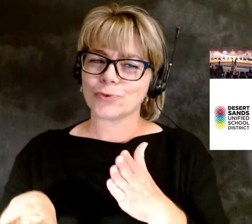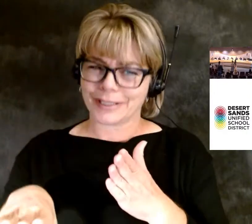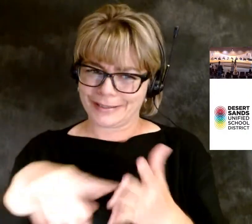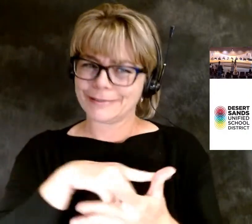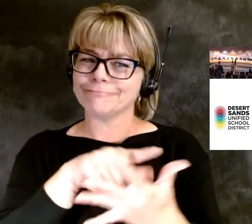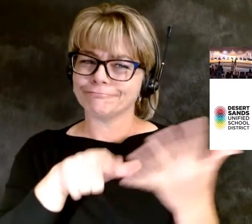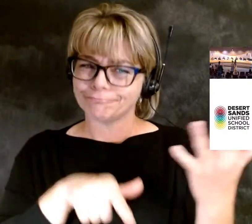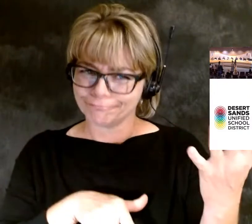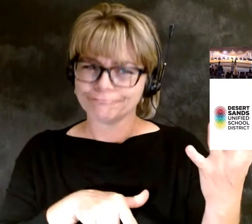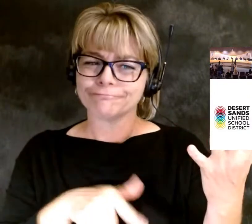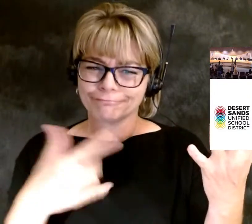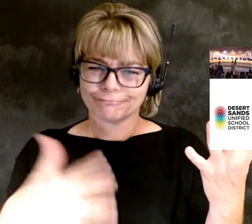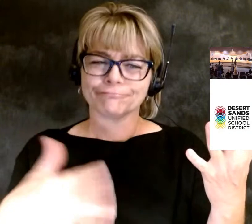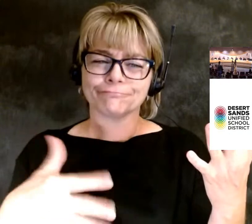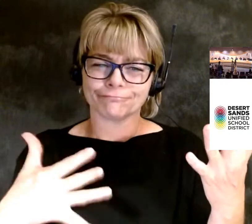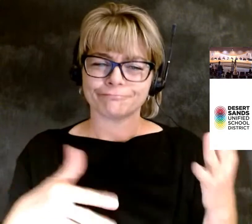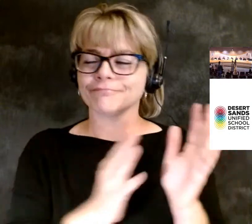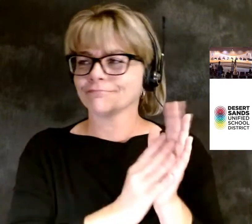And